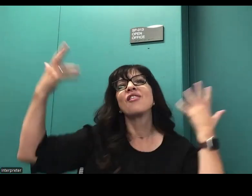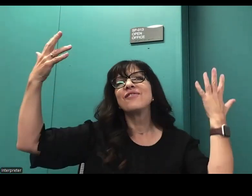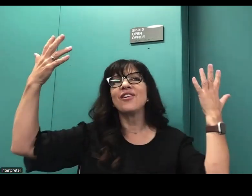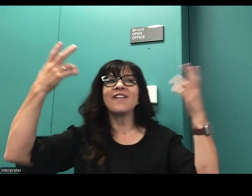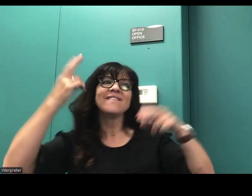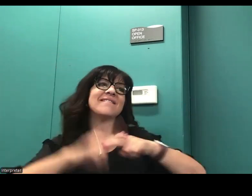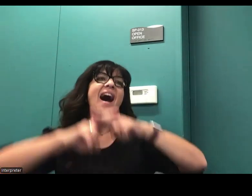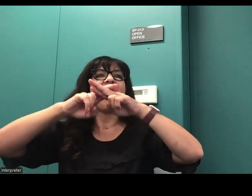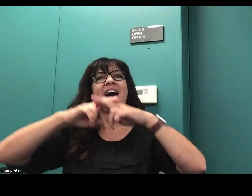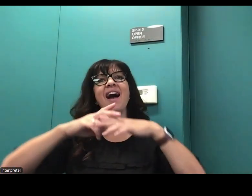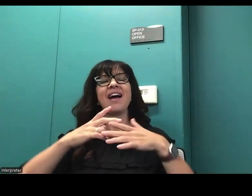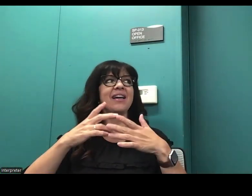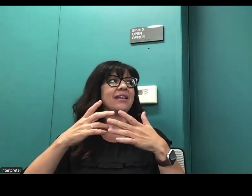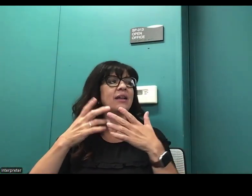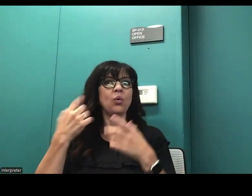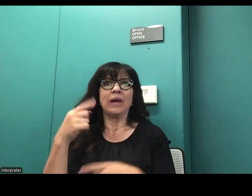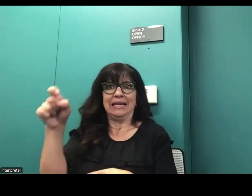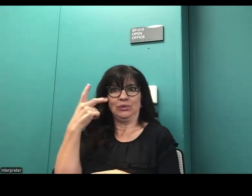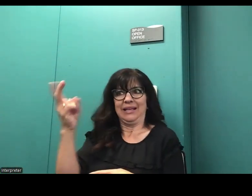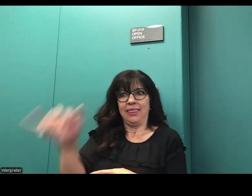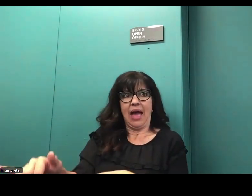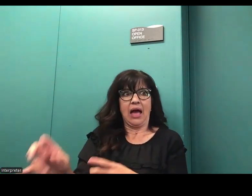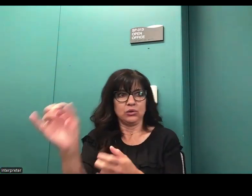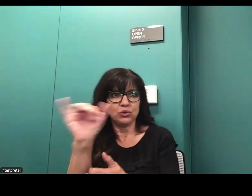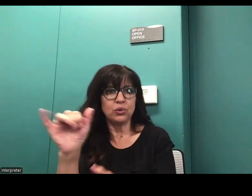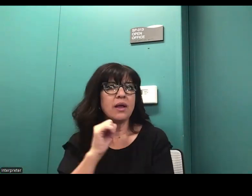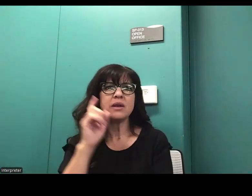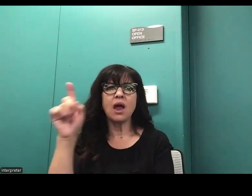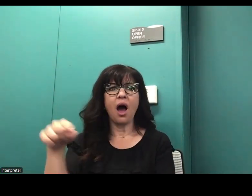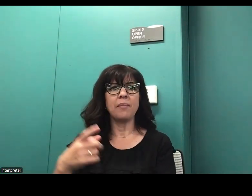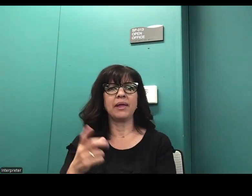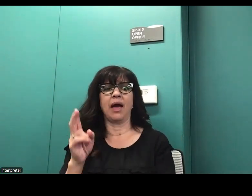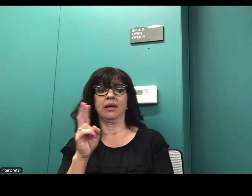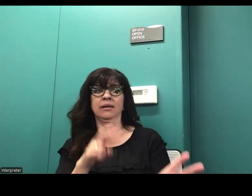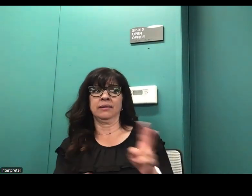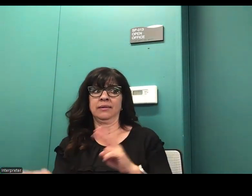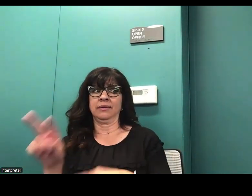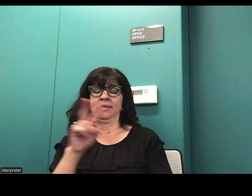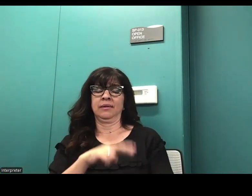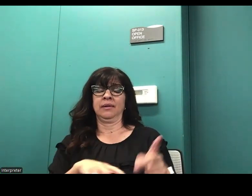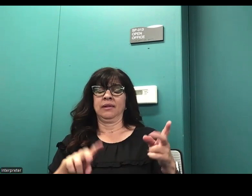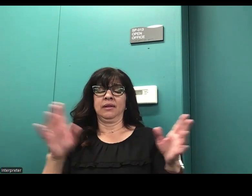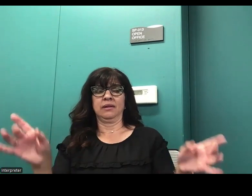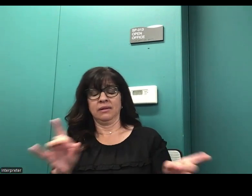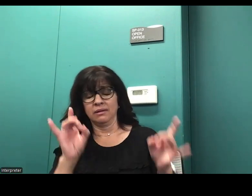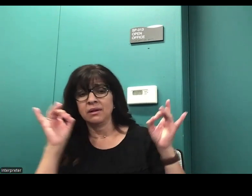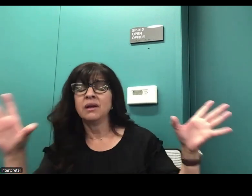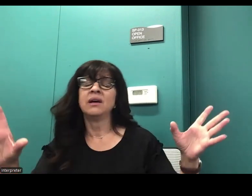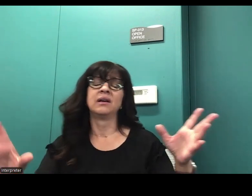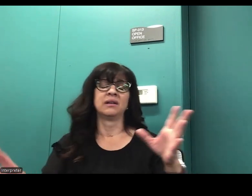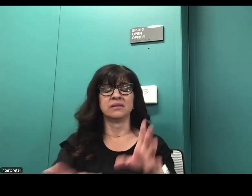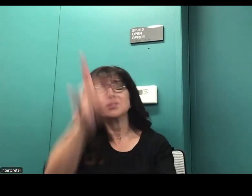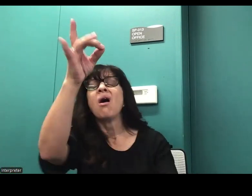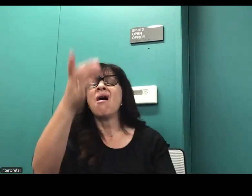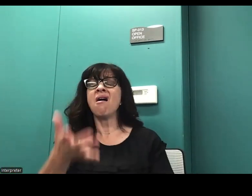fun, and we need to see that too. Not be looking at our kids as this tragic soul